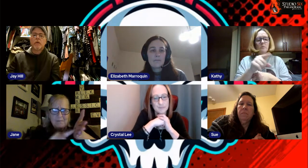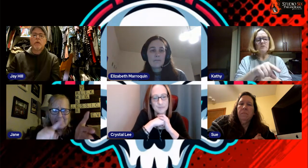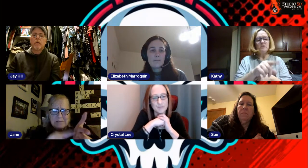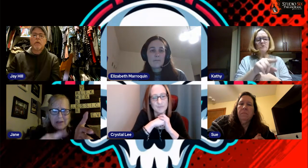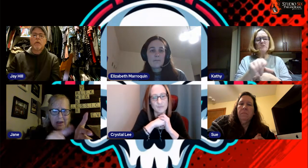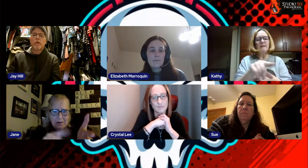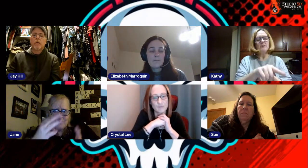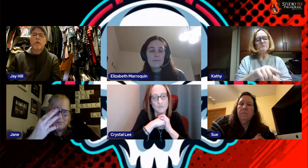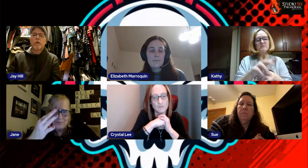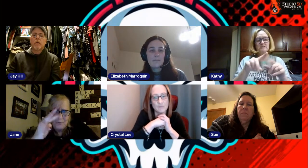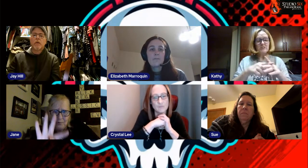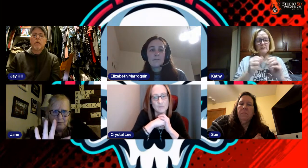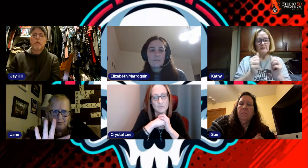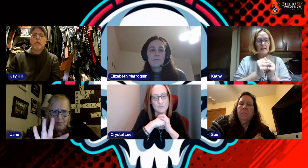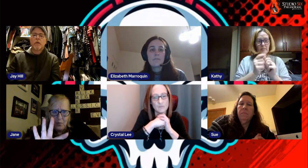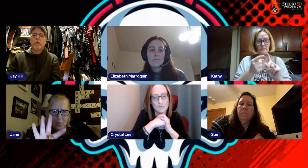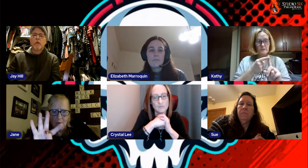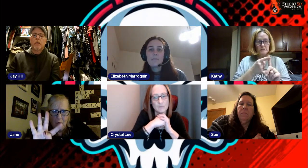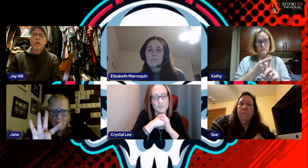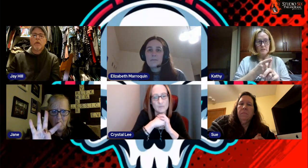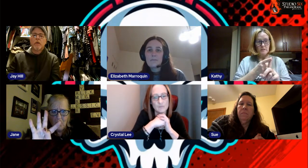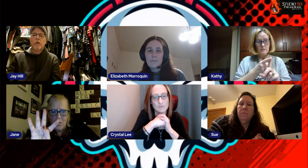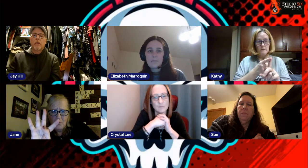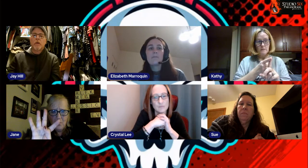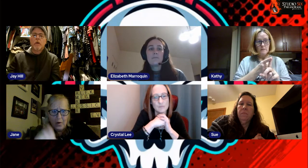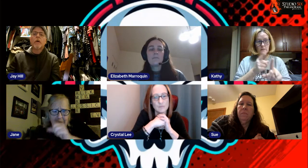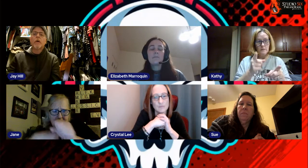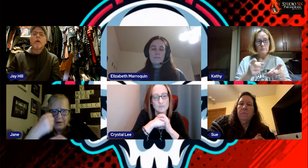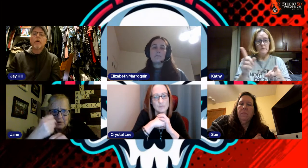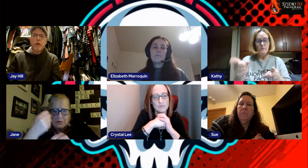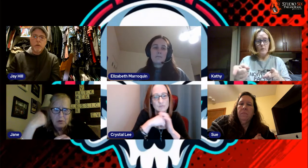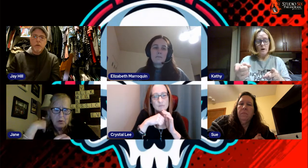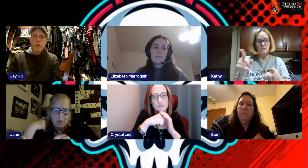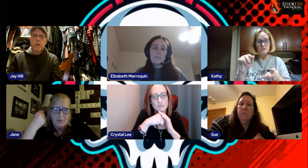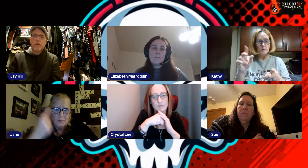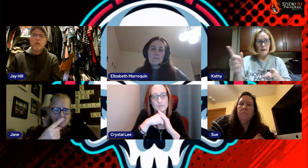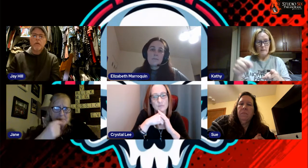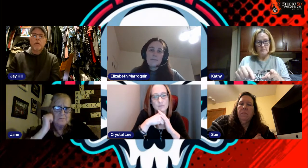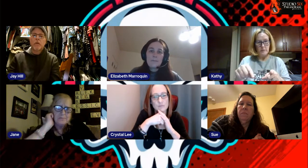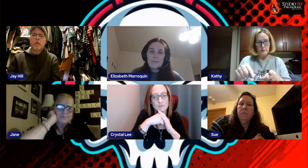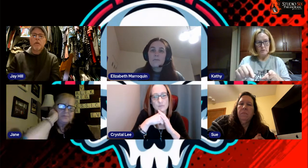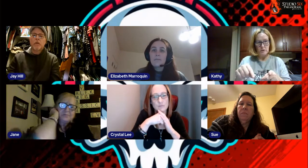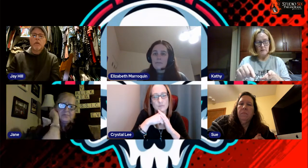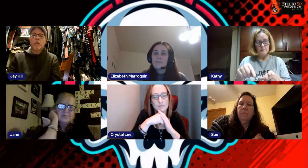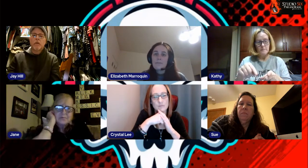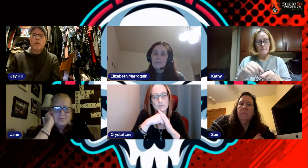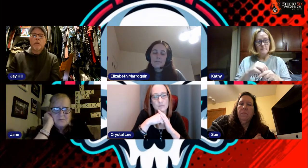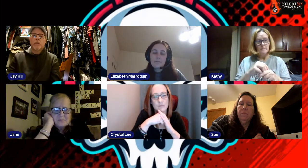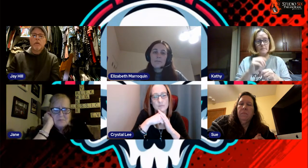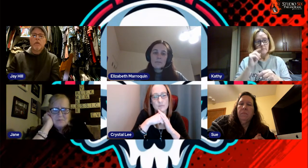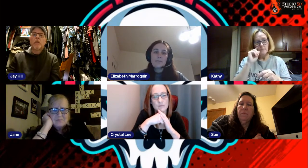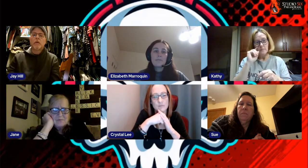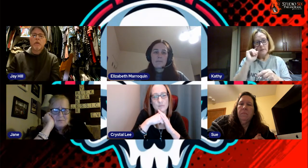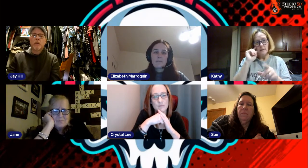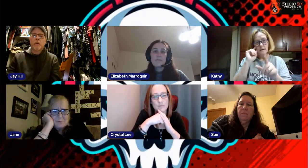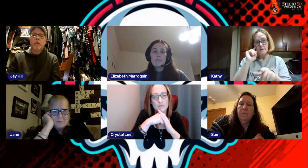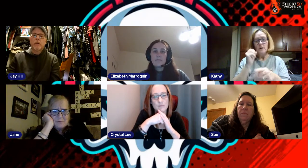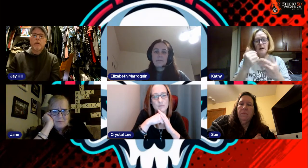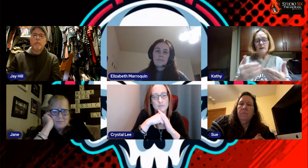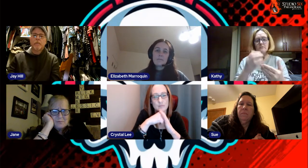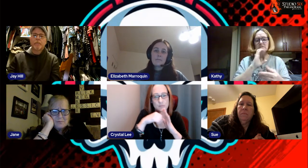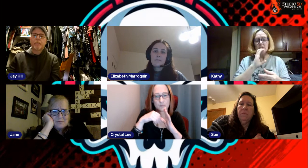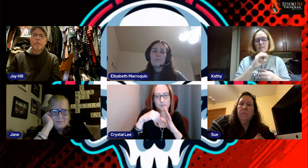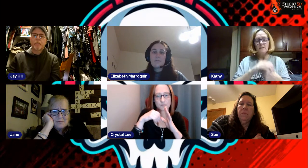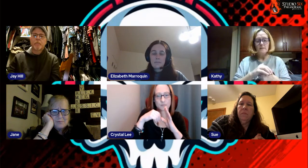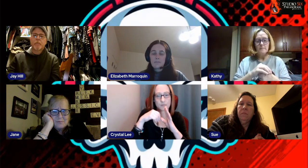So you and Jane and Crystal started together first. Okay. Before Sue came into the picture. Okay.